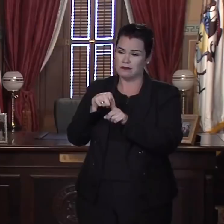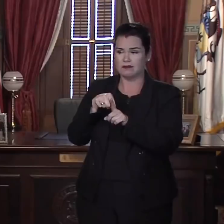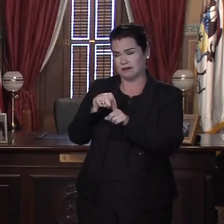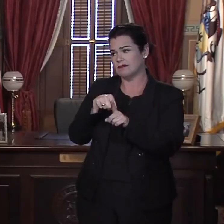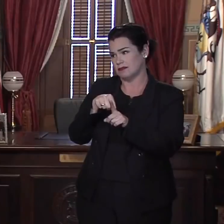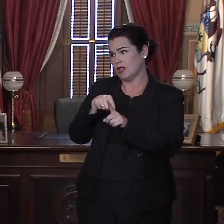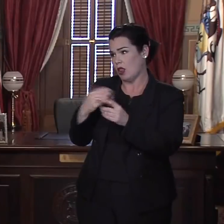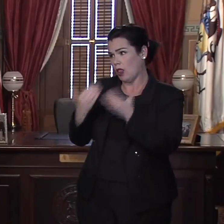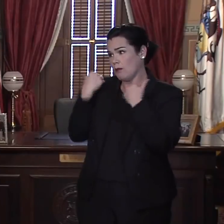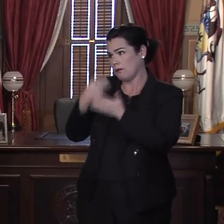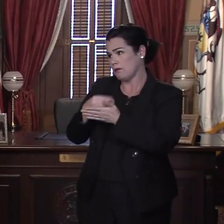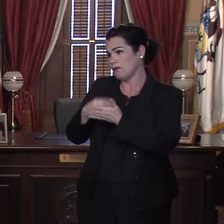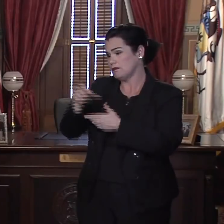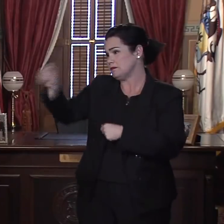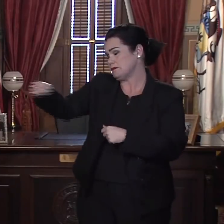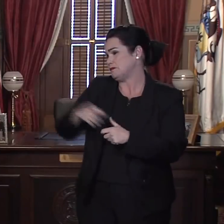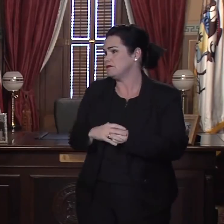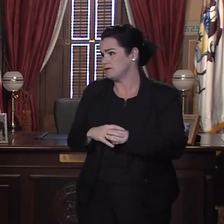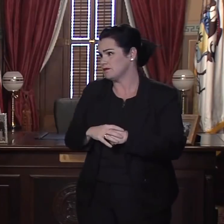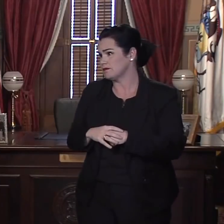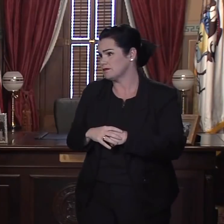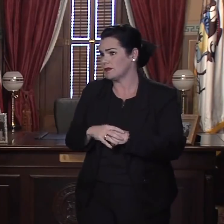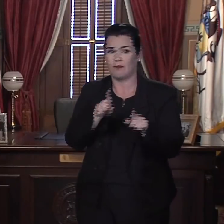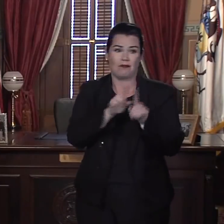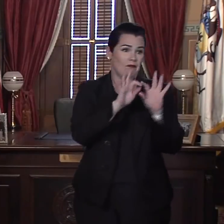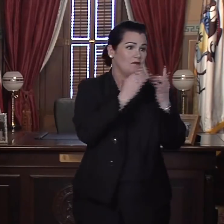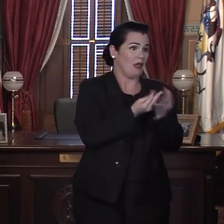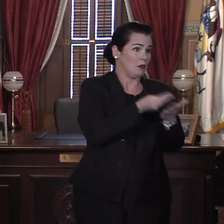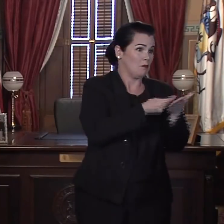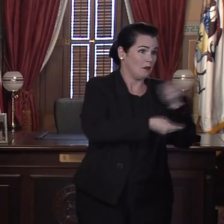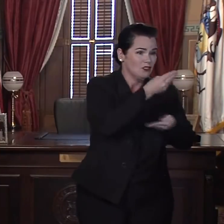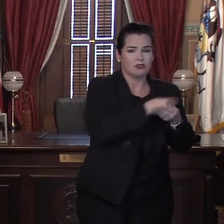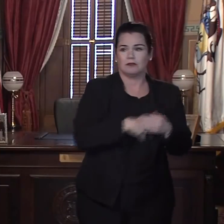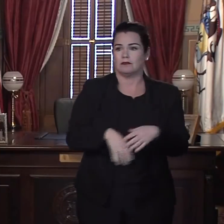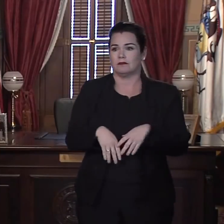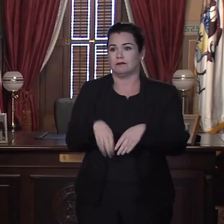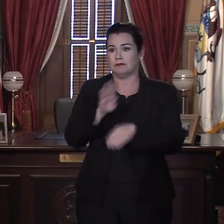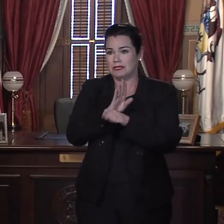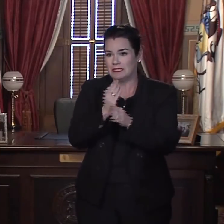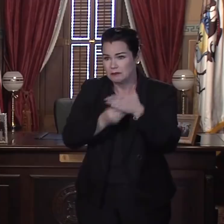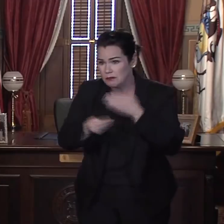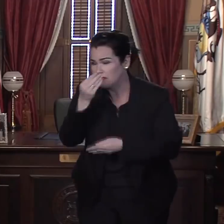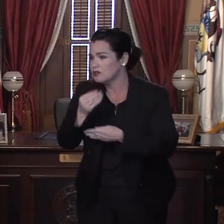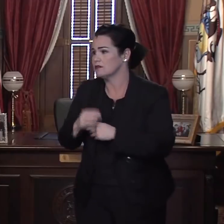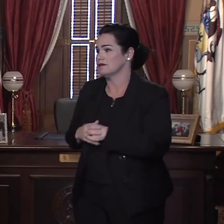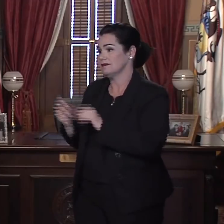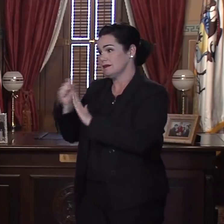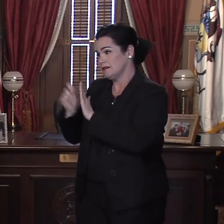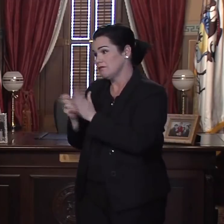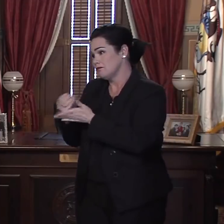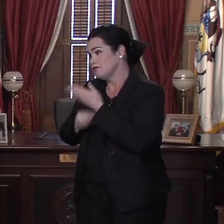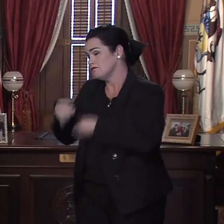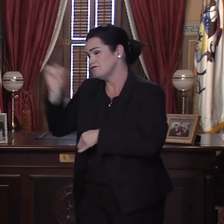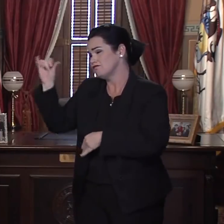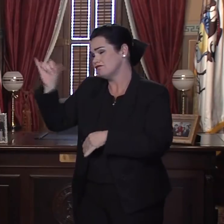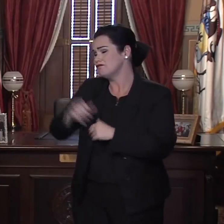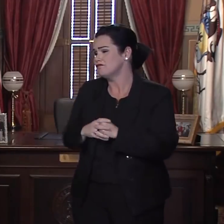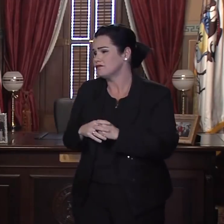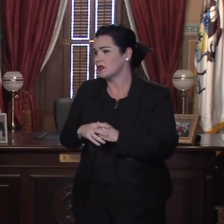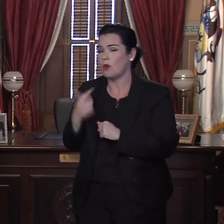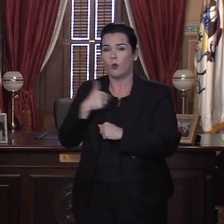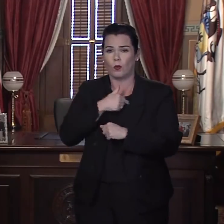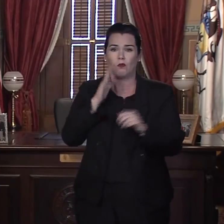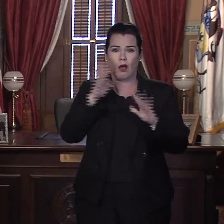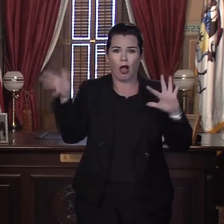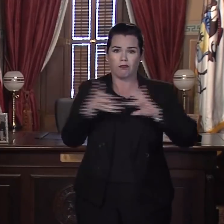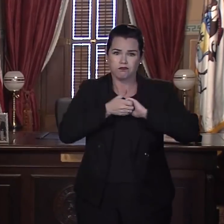state budget, obviously, taking a toll on family budgets, business budgets, and so we are going to have to work together and make some tough